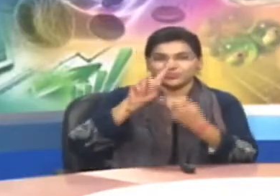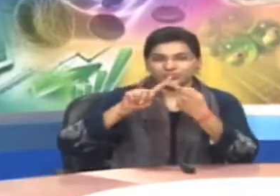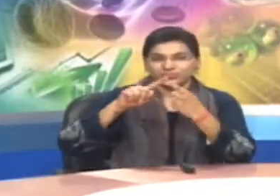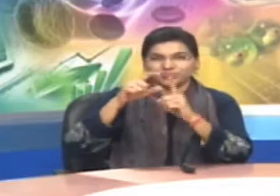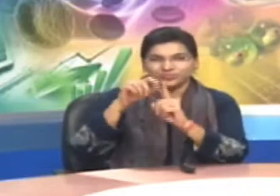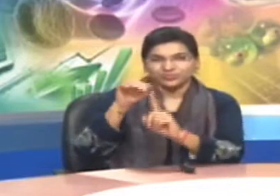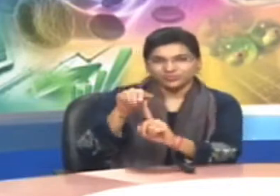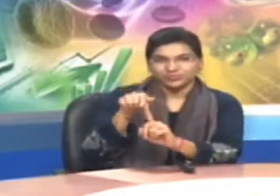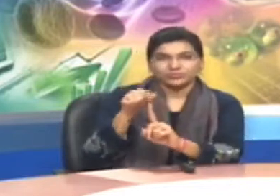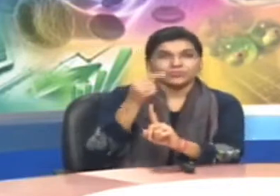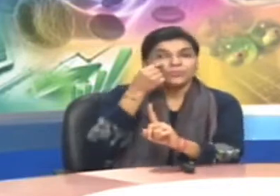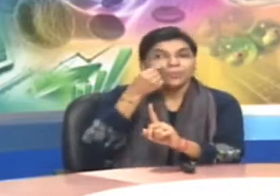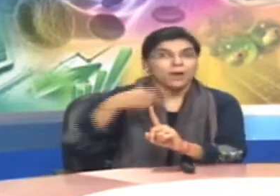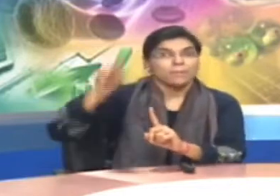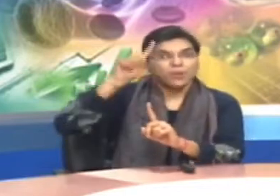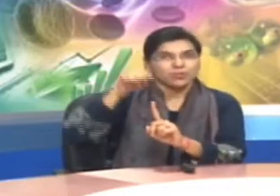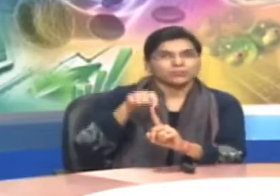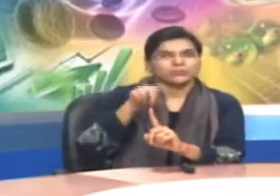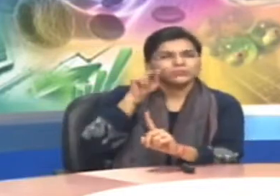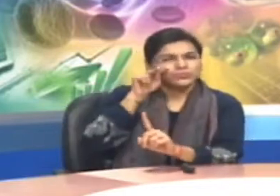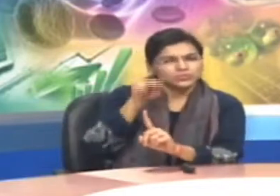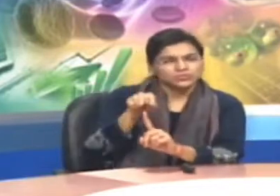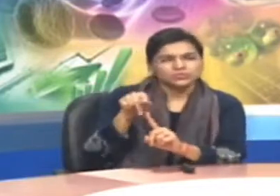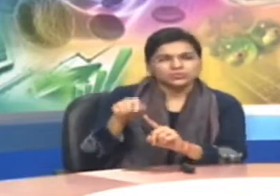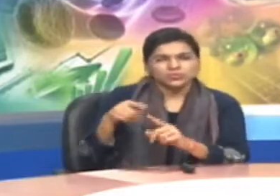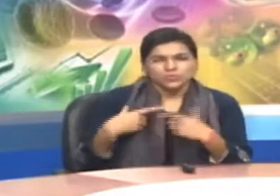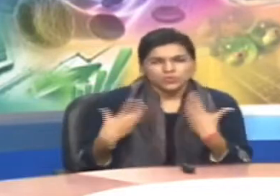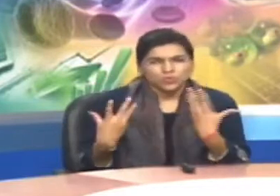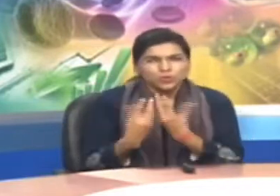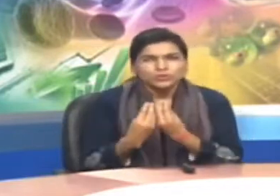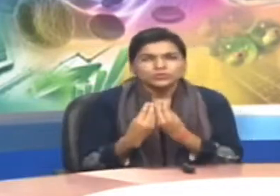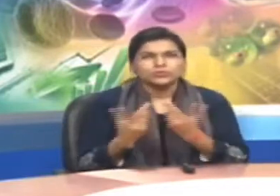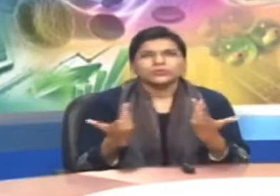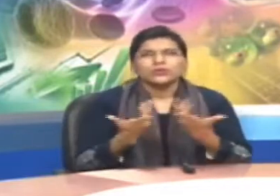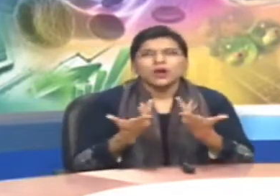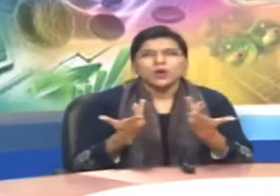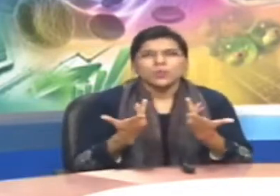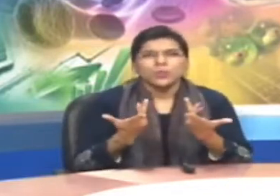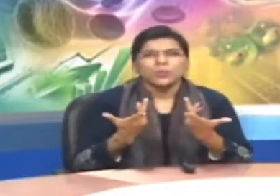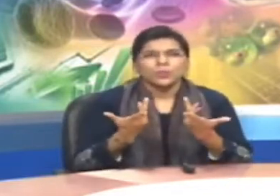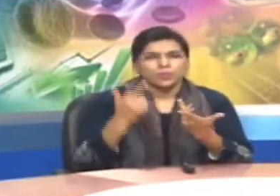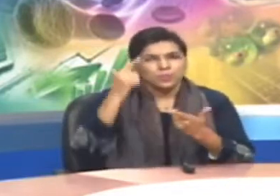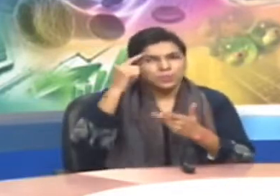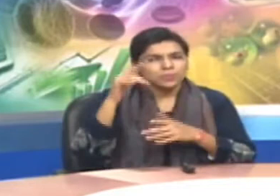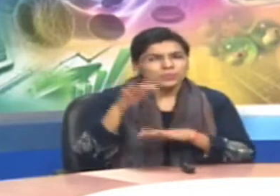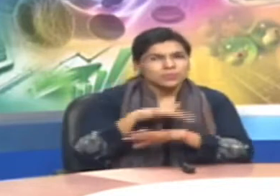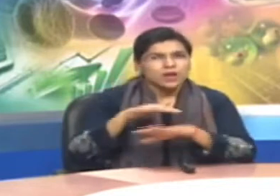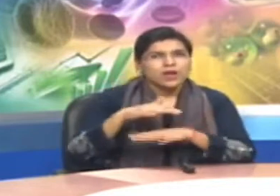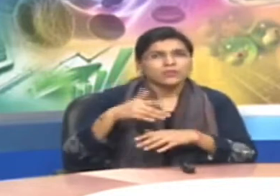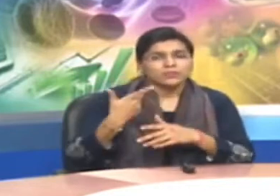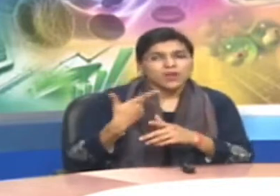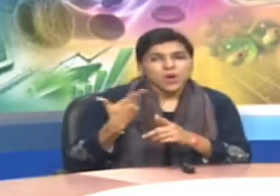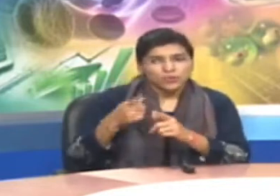The question we are doing now is, how did Ved's father deal with his